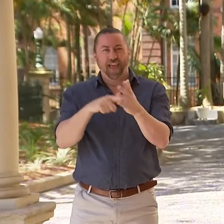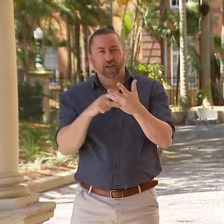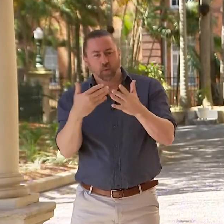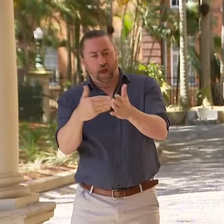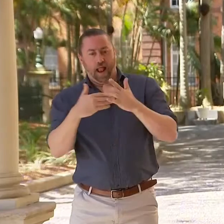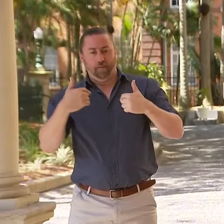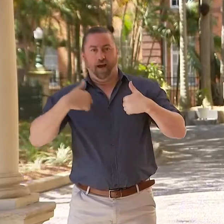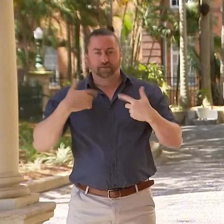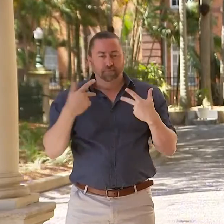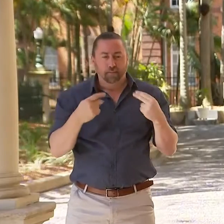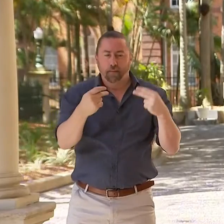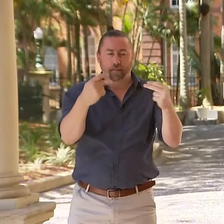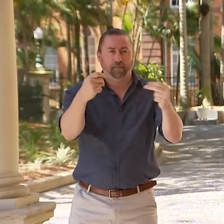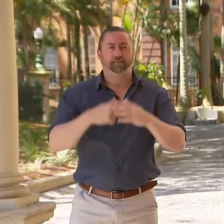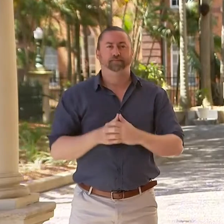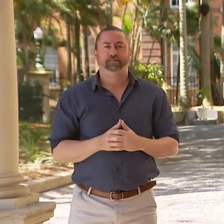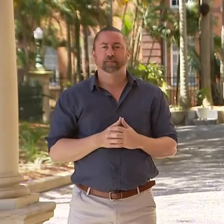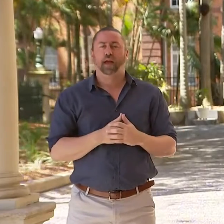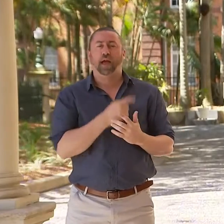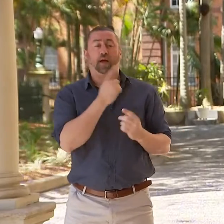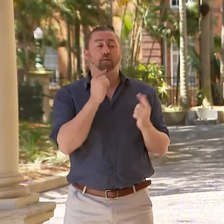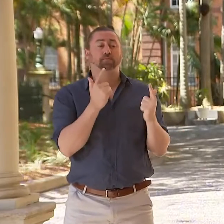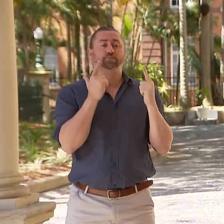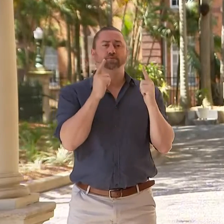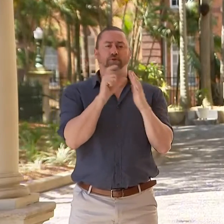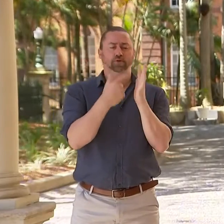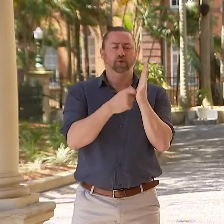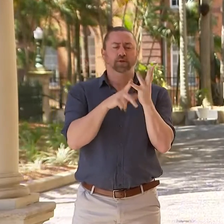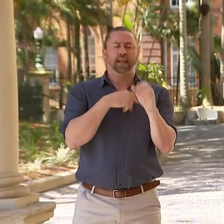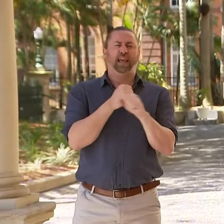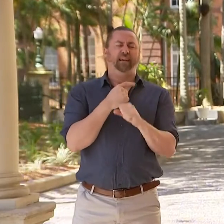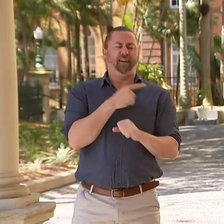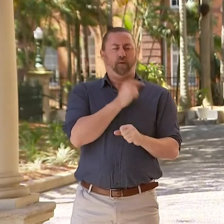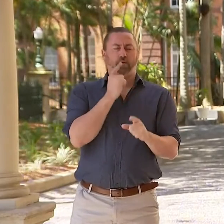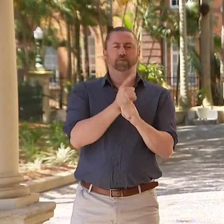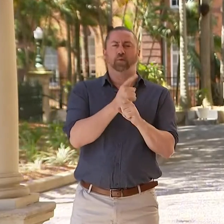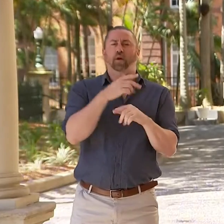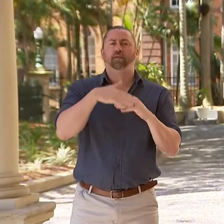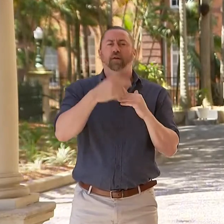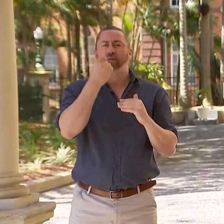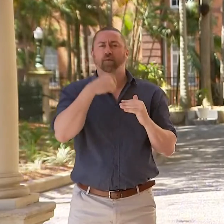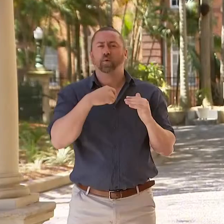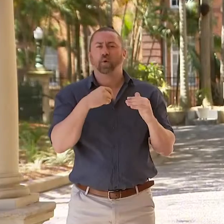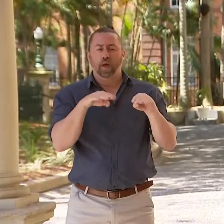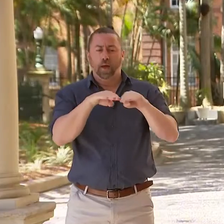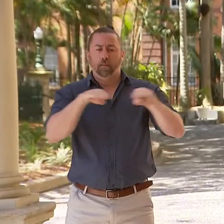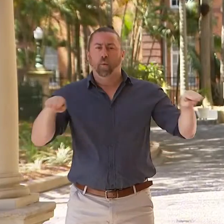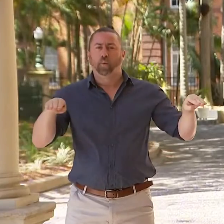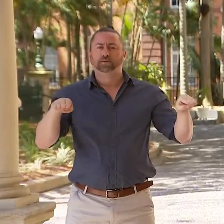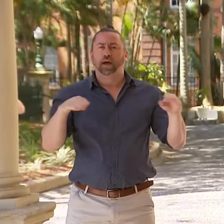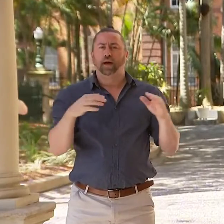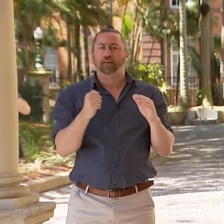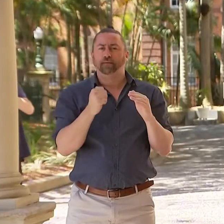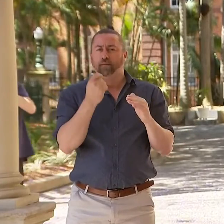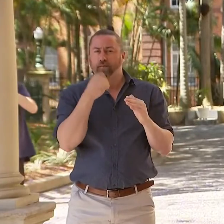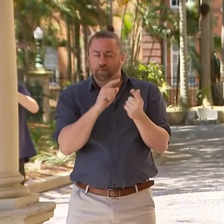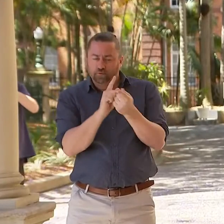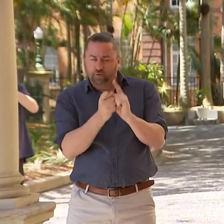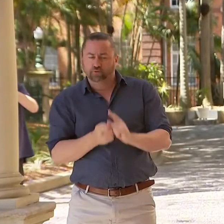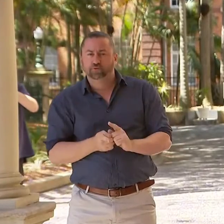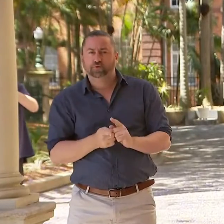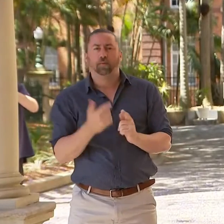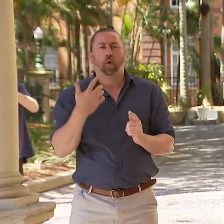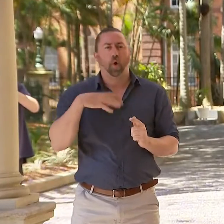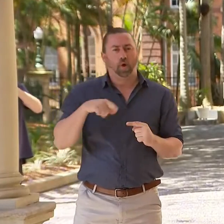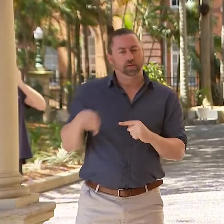vaccinated. And the other update that the Chief Health Officer will provide is just some changes to the border zone arrangements,